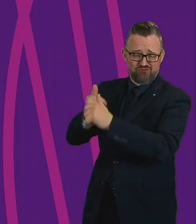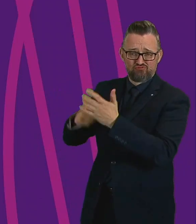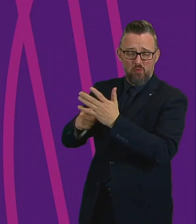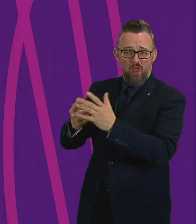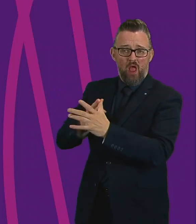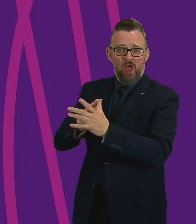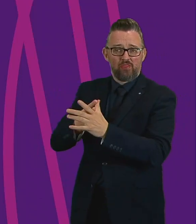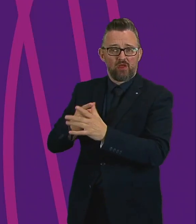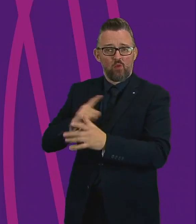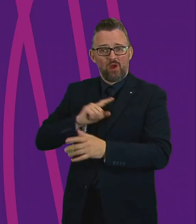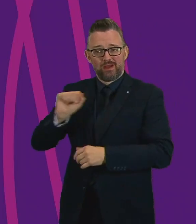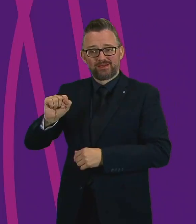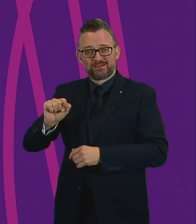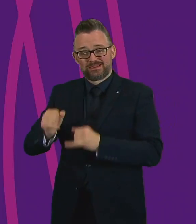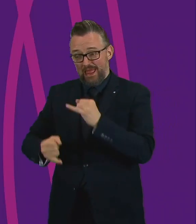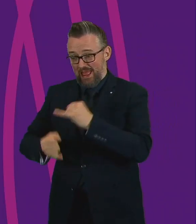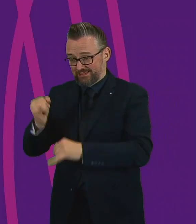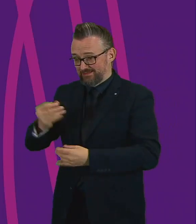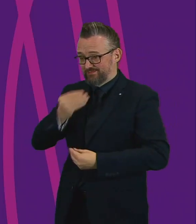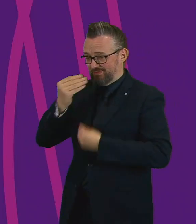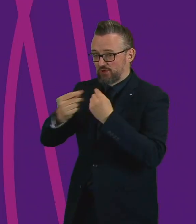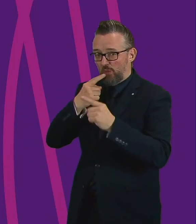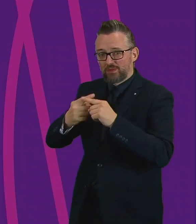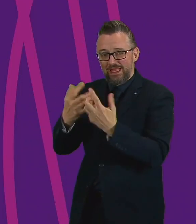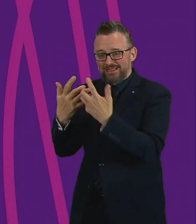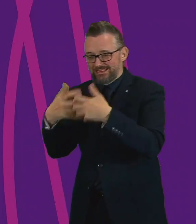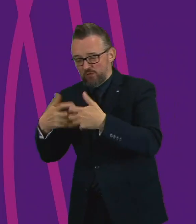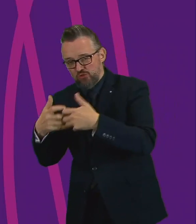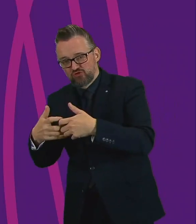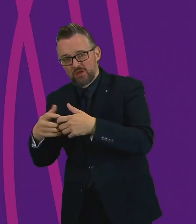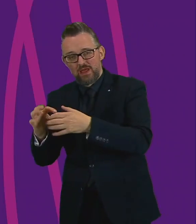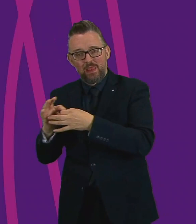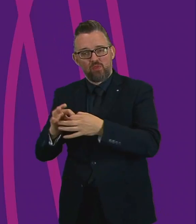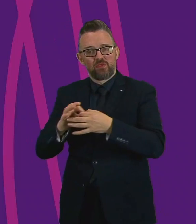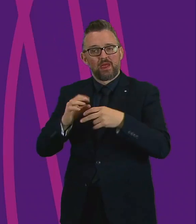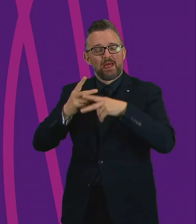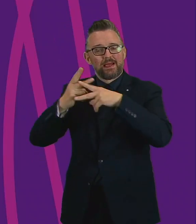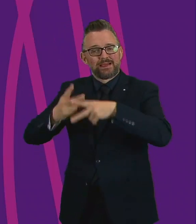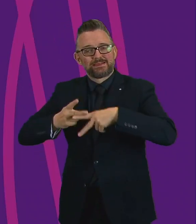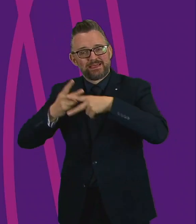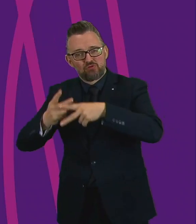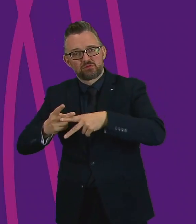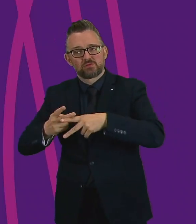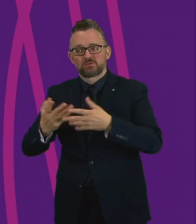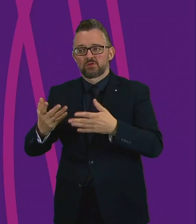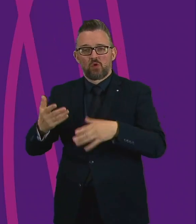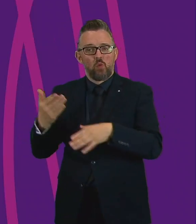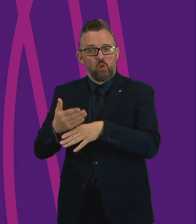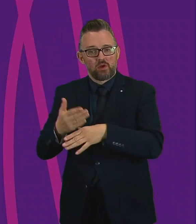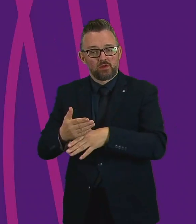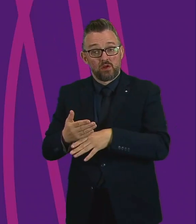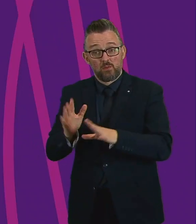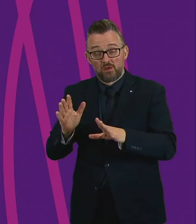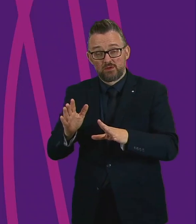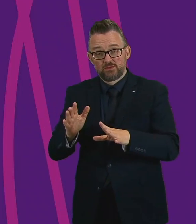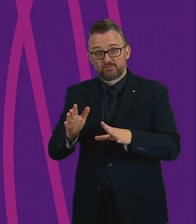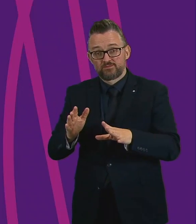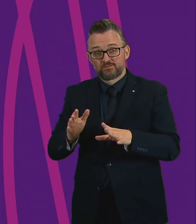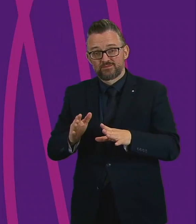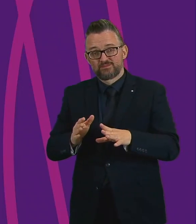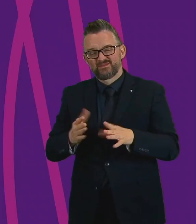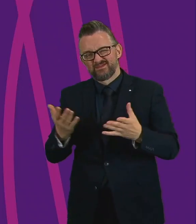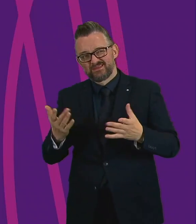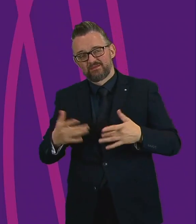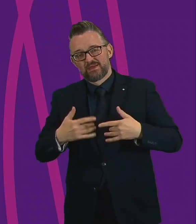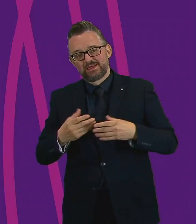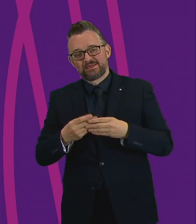Arthur at the end of his contribution talking about technology round about carers and work. And despite some